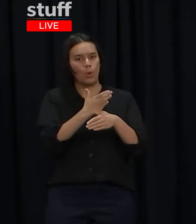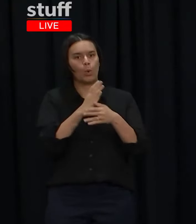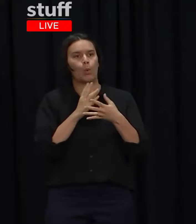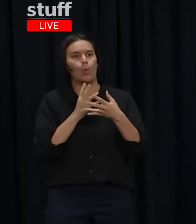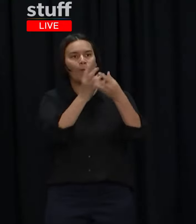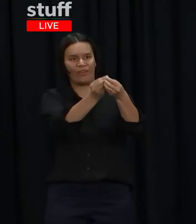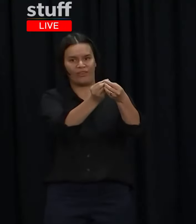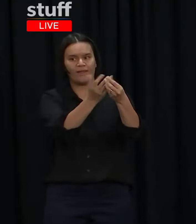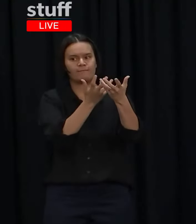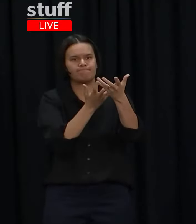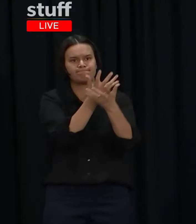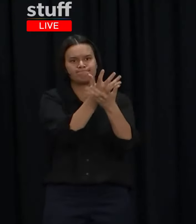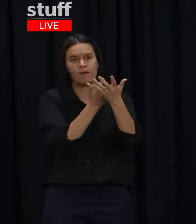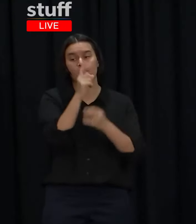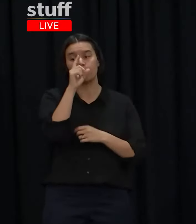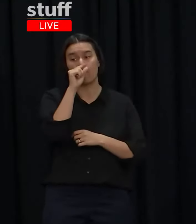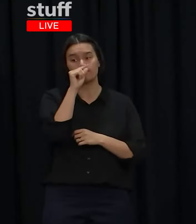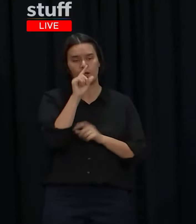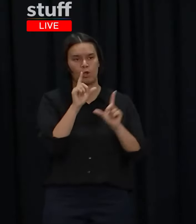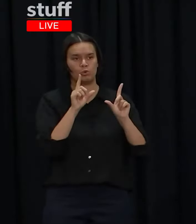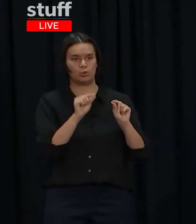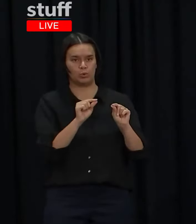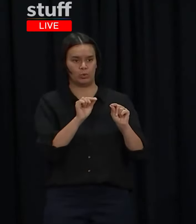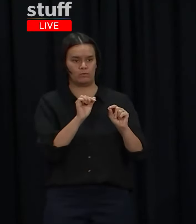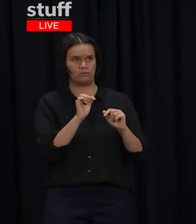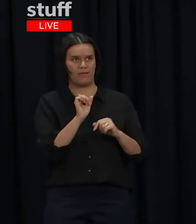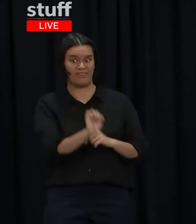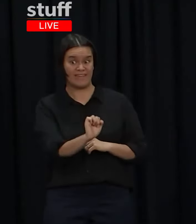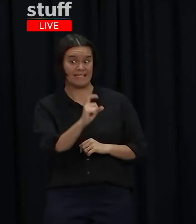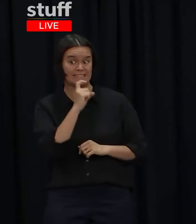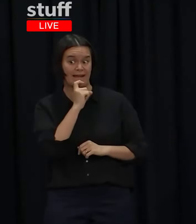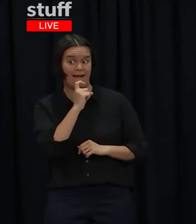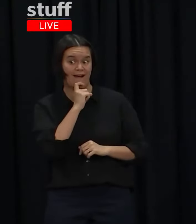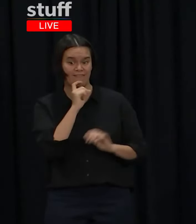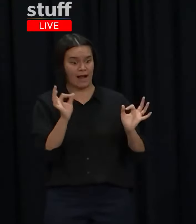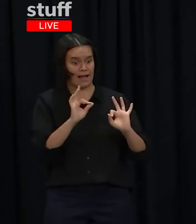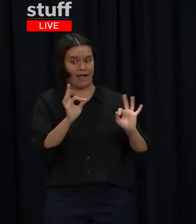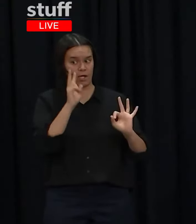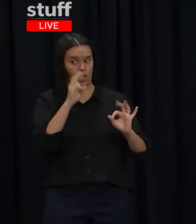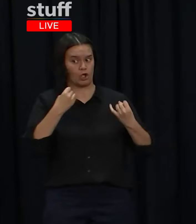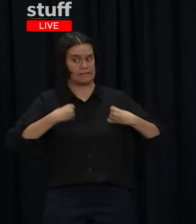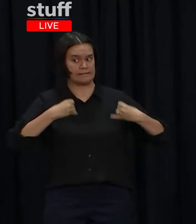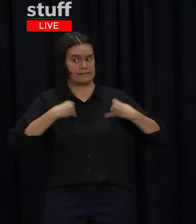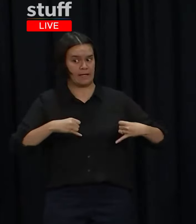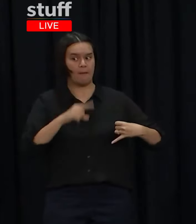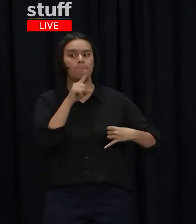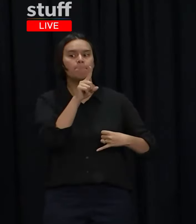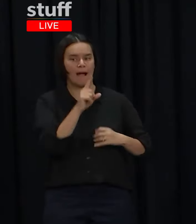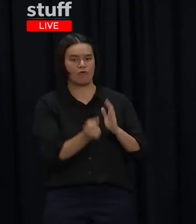around having surveillance testing for their staff, so asymptomatic surveillance testing.